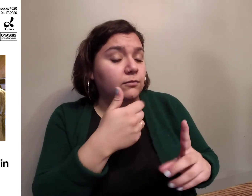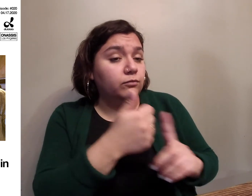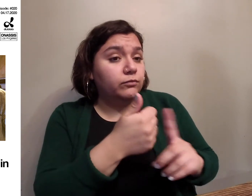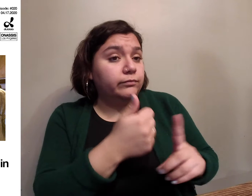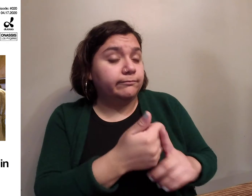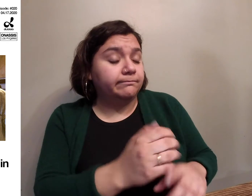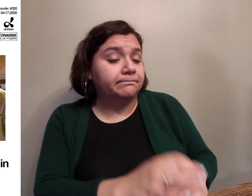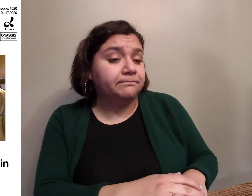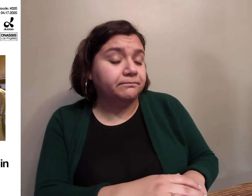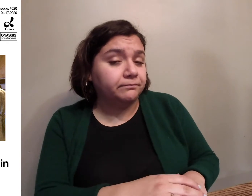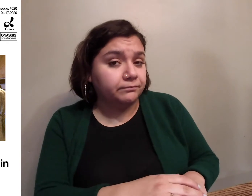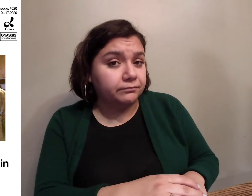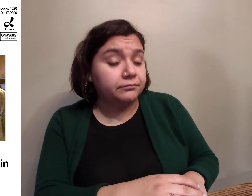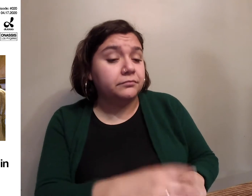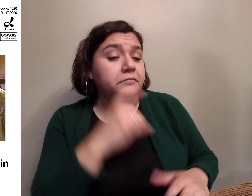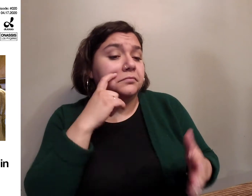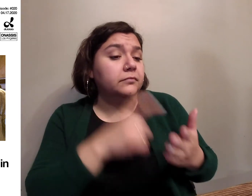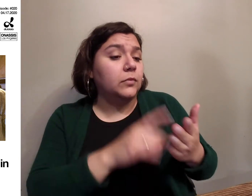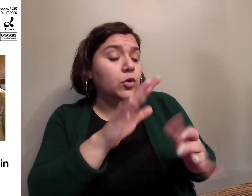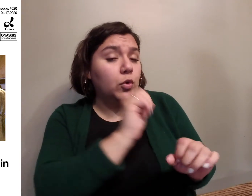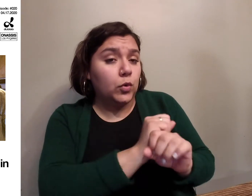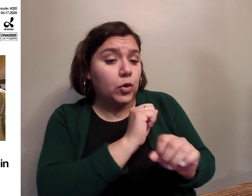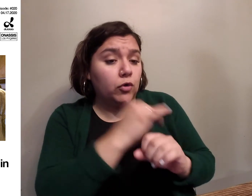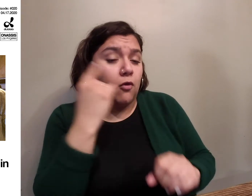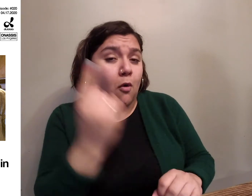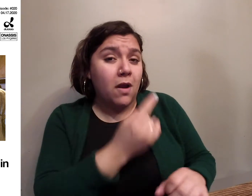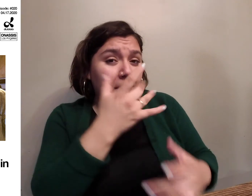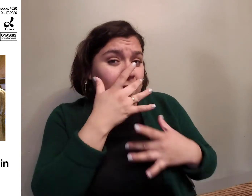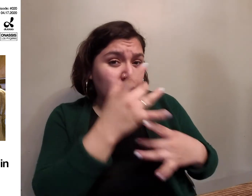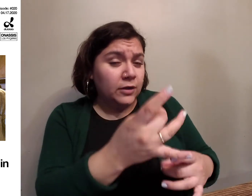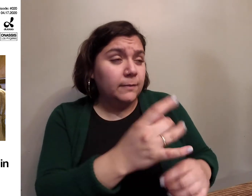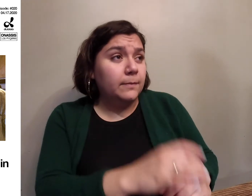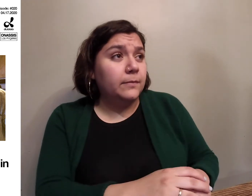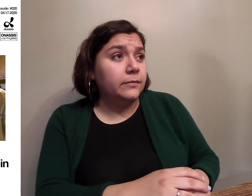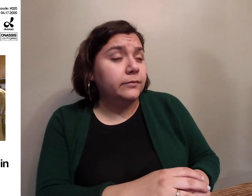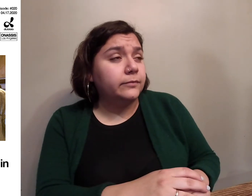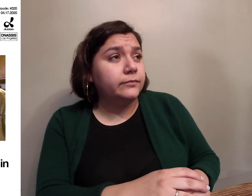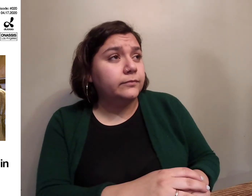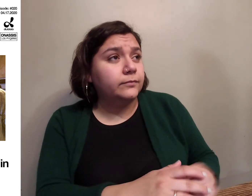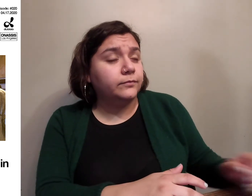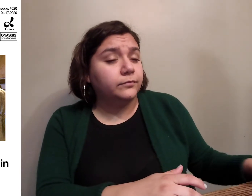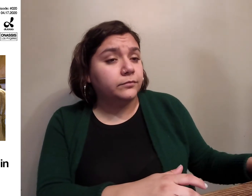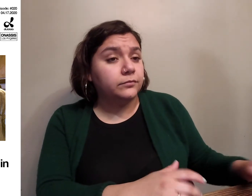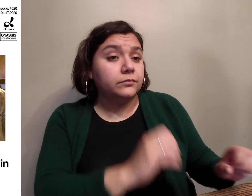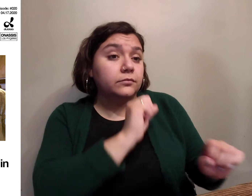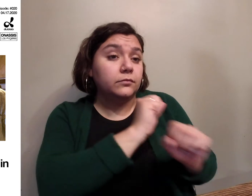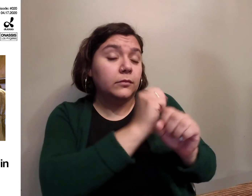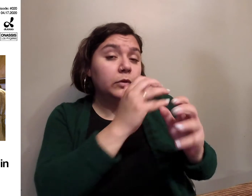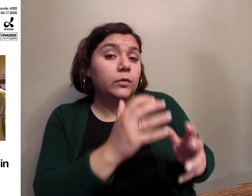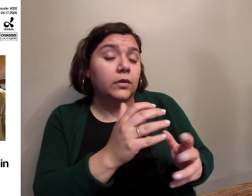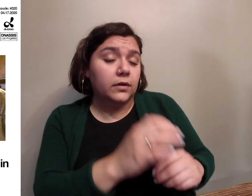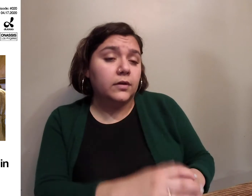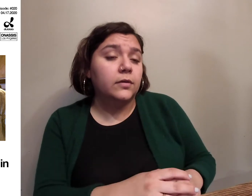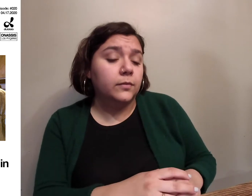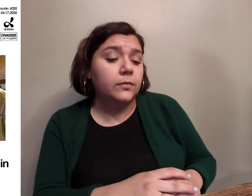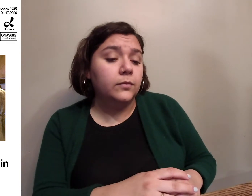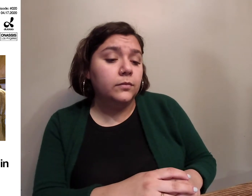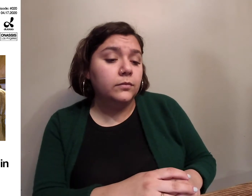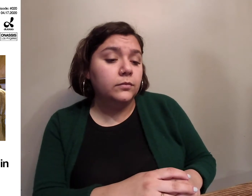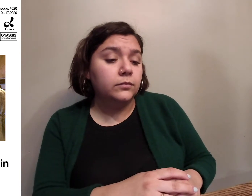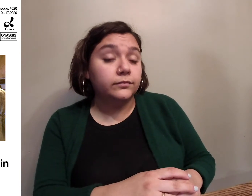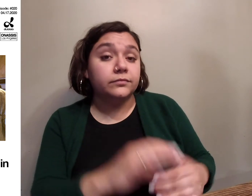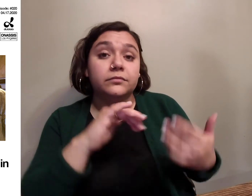You've always been so interested in workers, in why we work, how